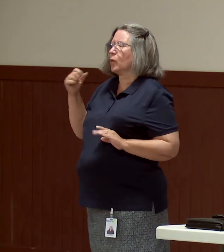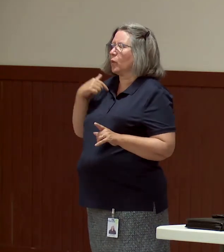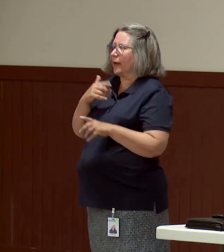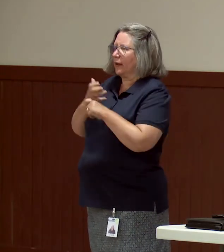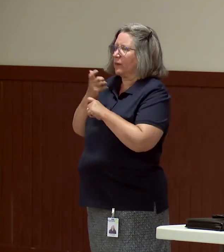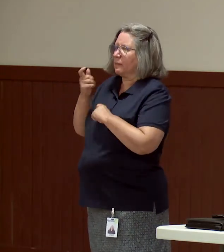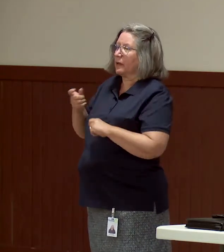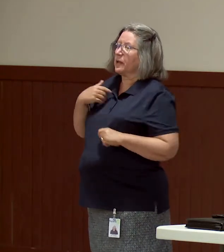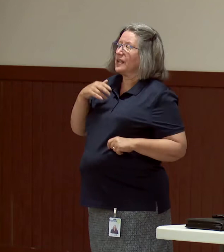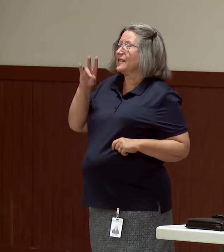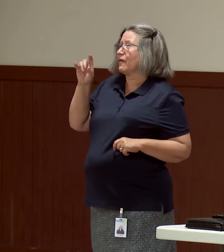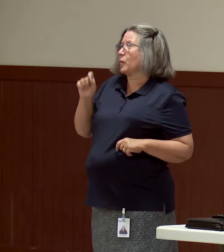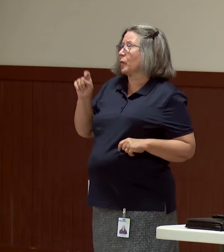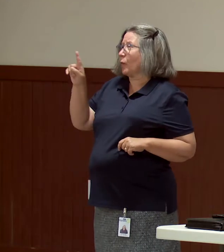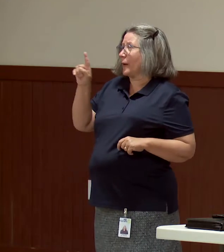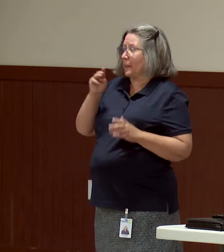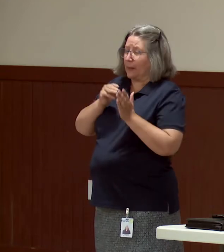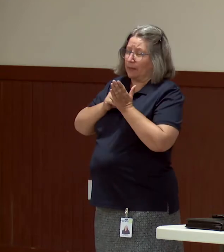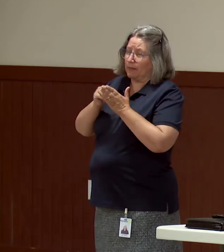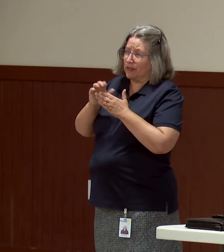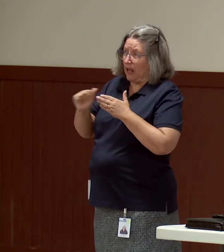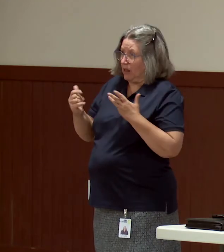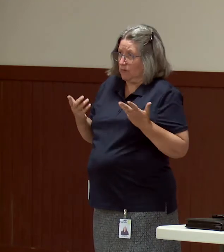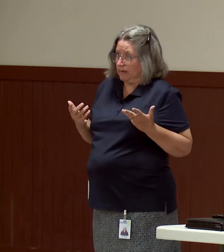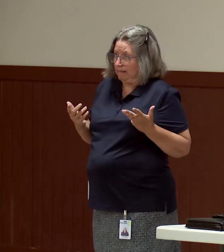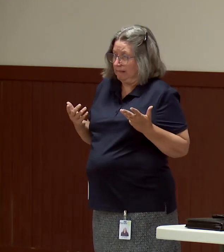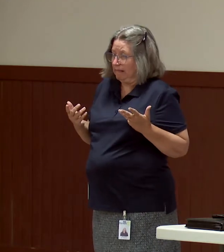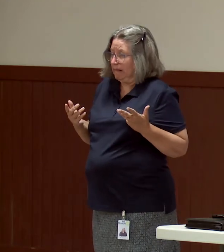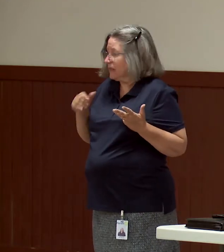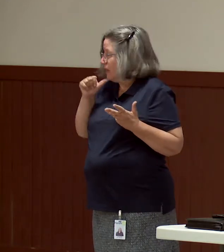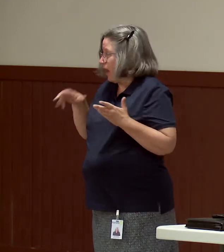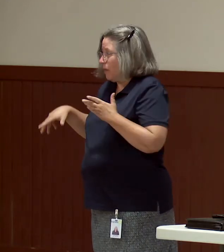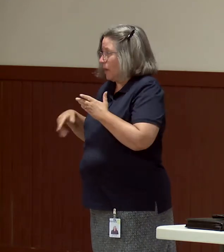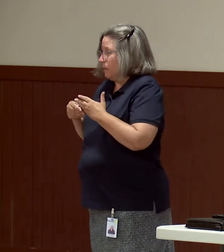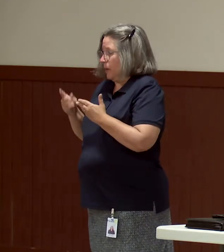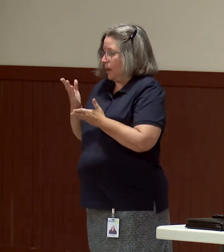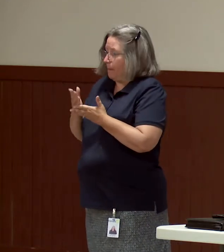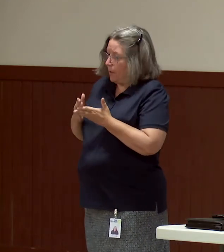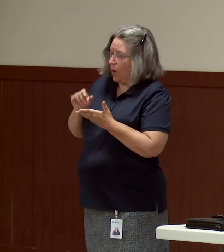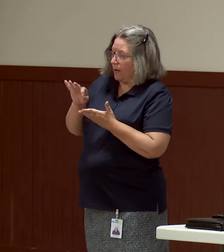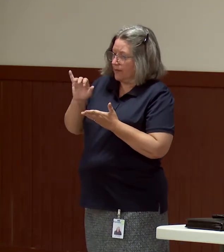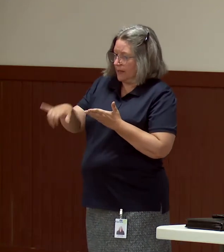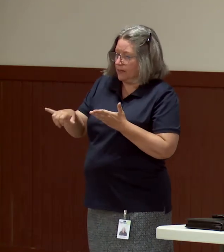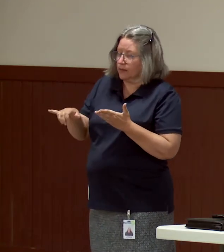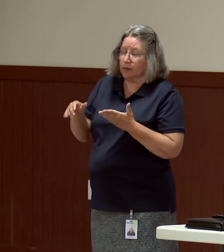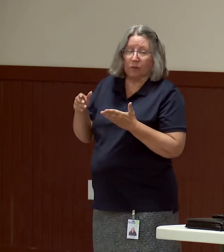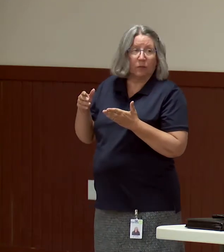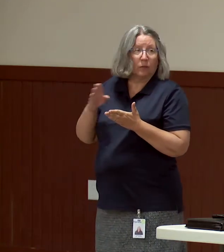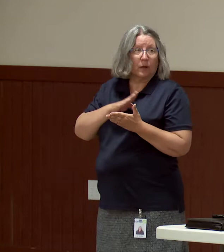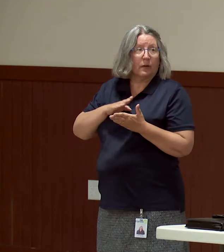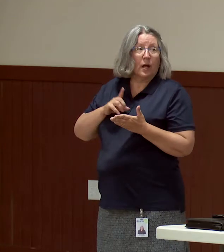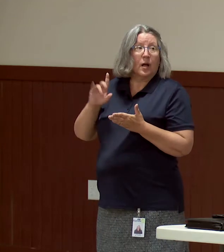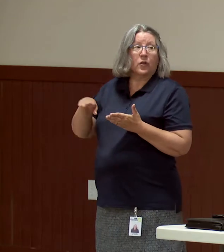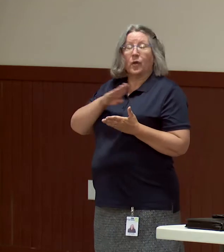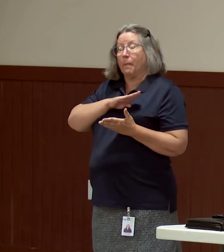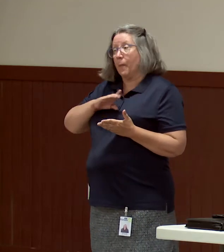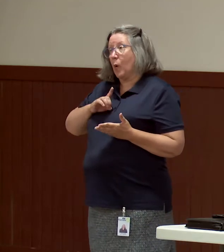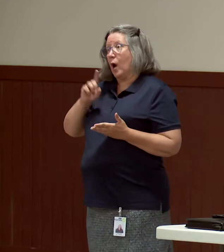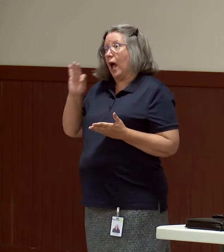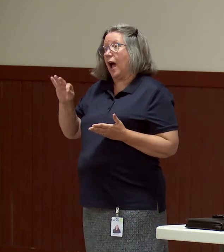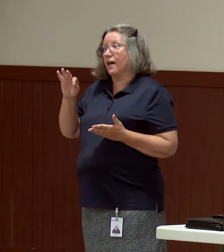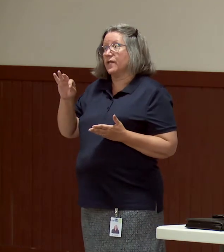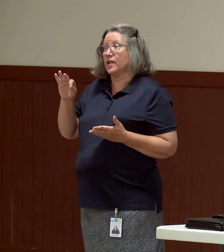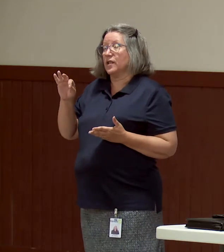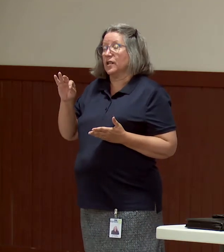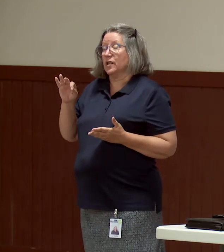$7.1 million. That's not in addition to the 44, it's part of the 44. So the Board of Supervisors has the discretion for